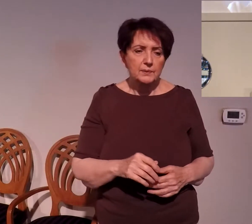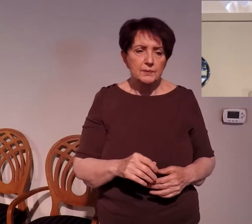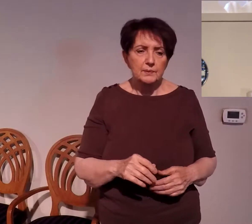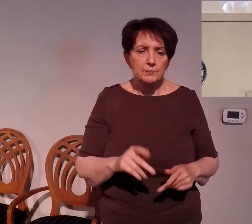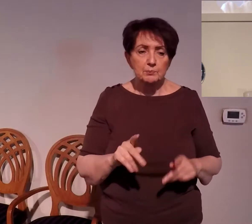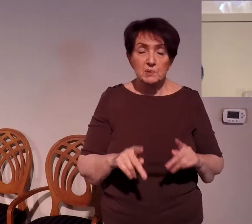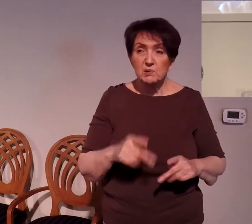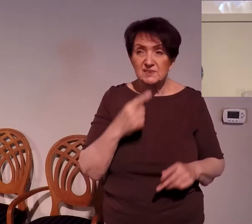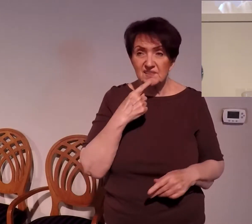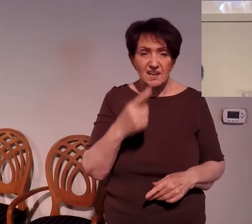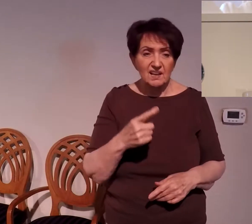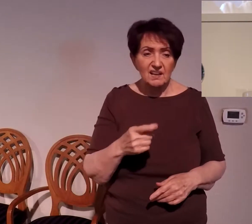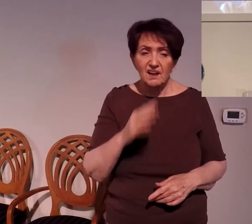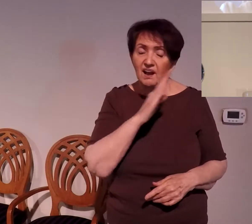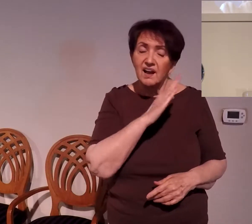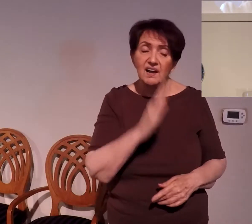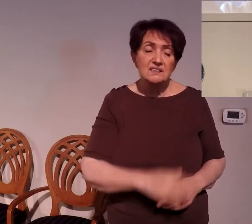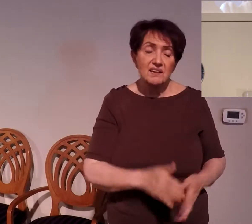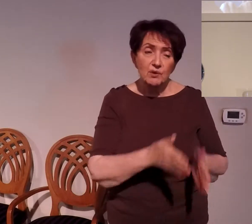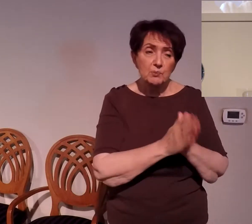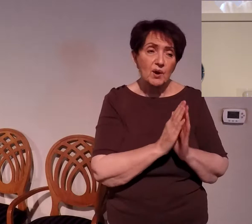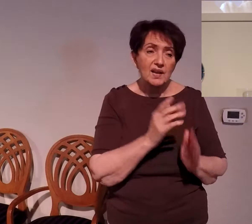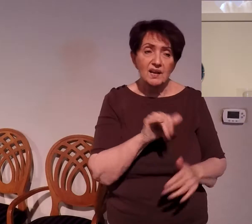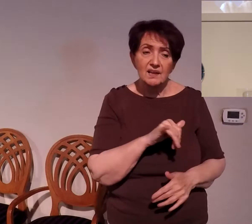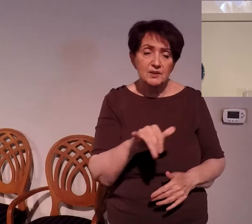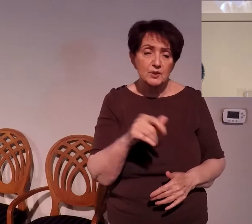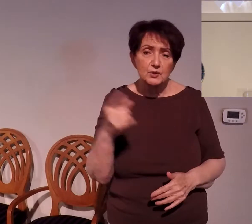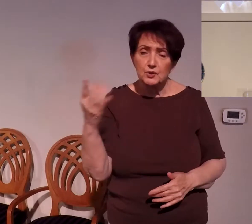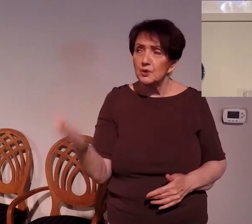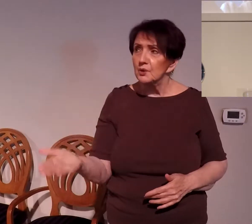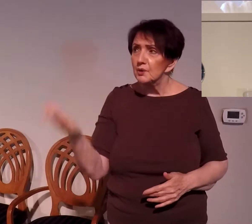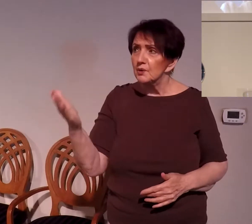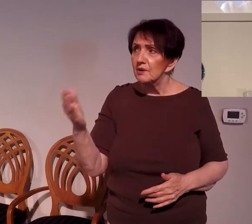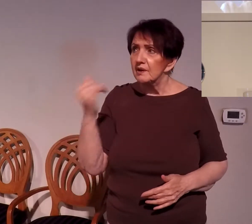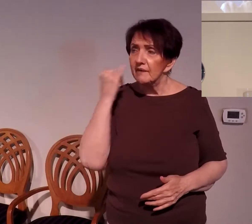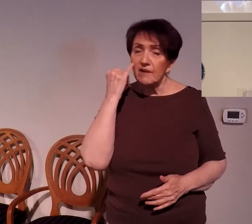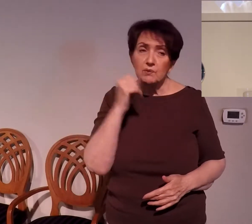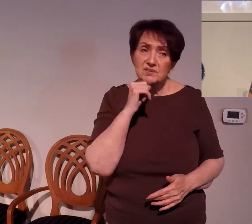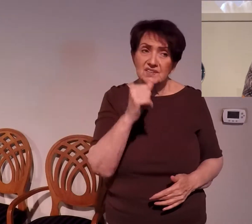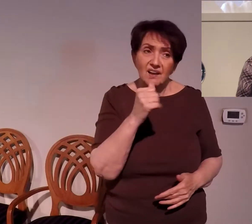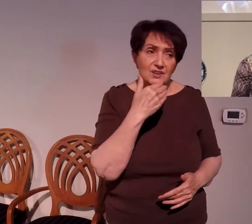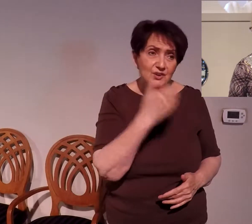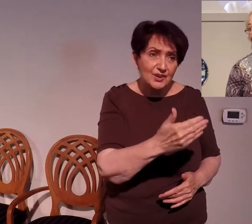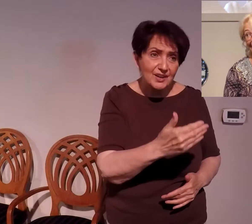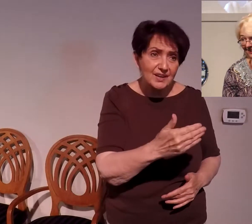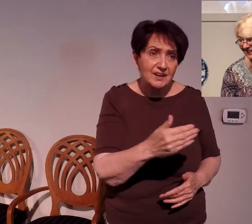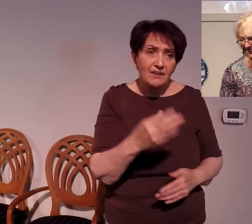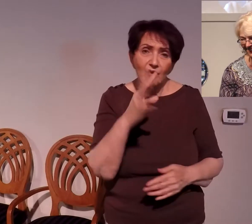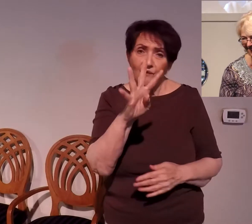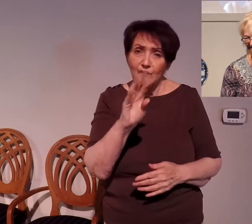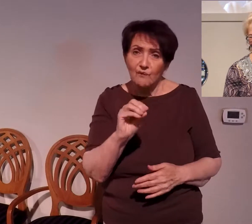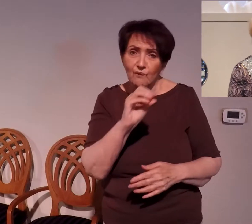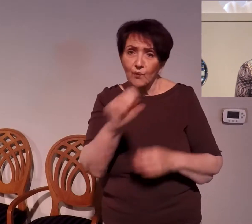Petra. Well, if I wasn't very good at it, 40 years would be a wasted effort, wouldn't it? That would be